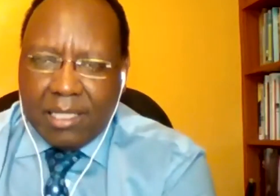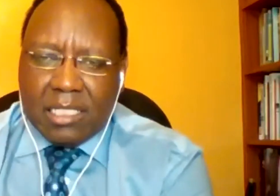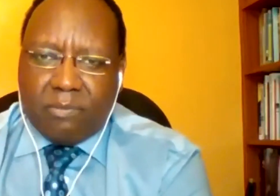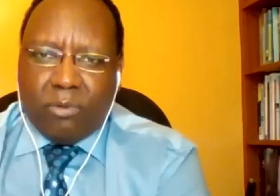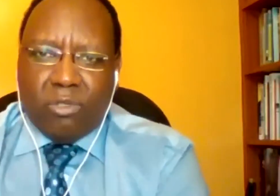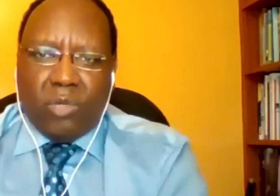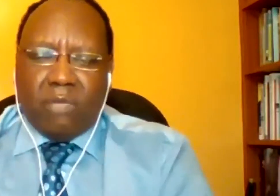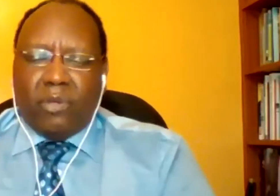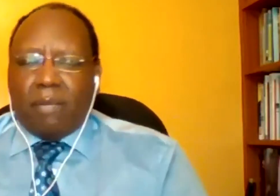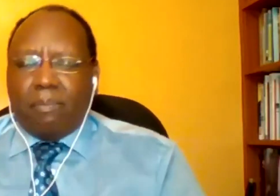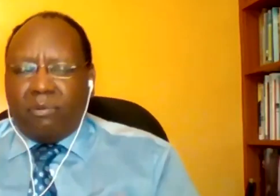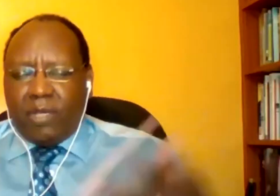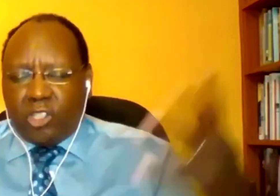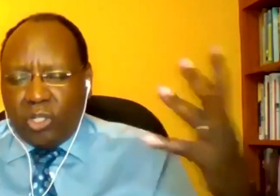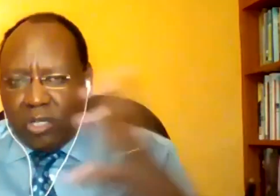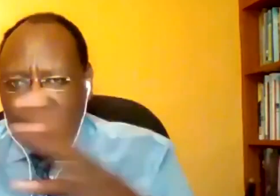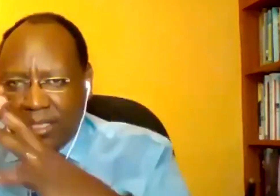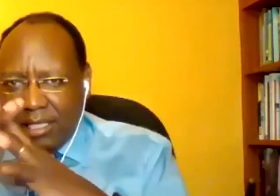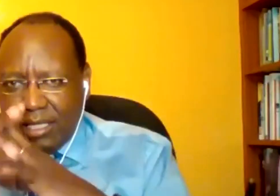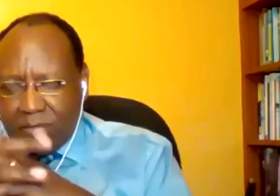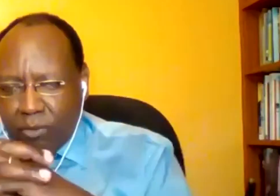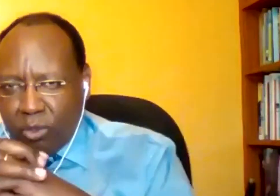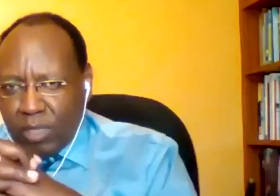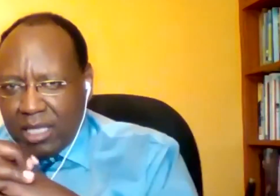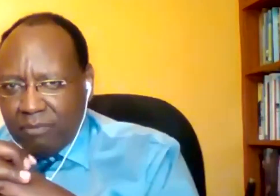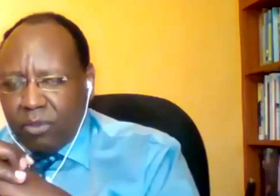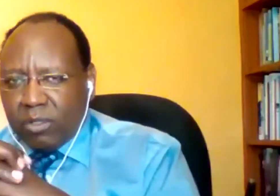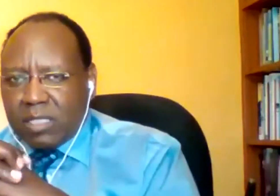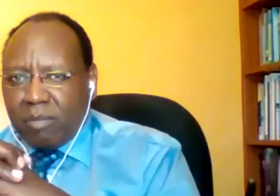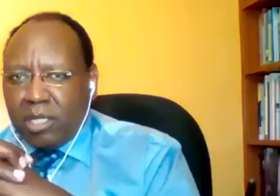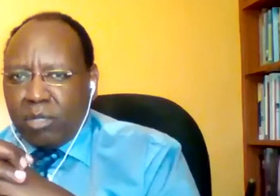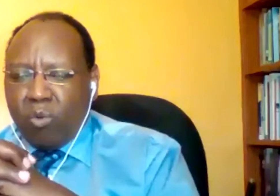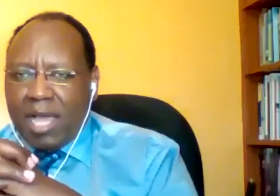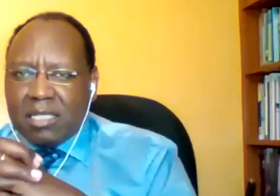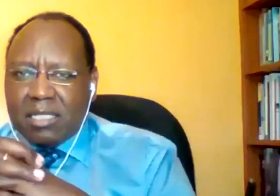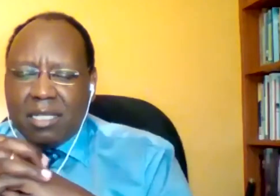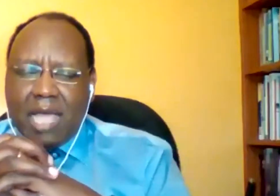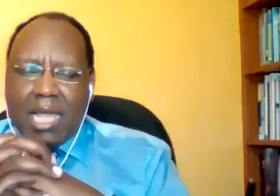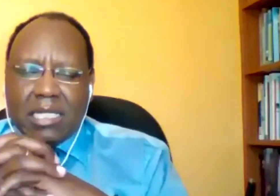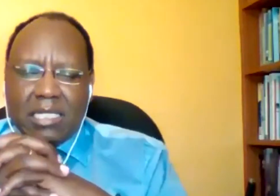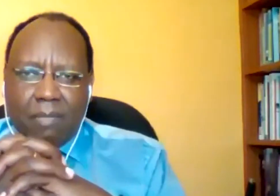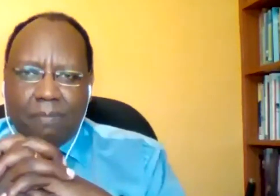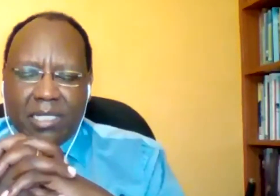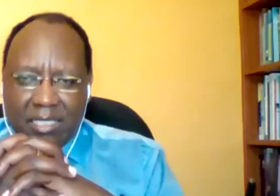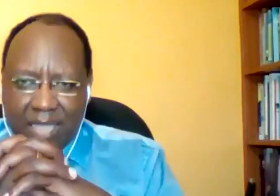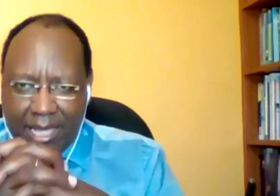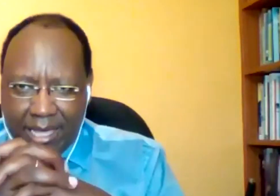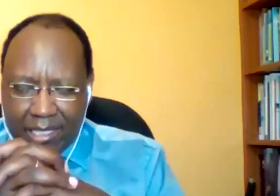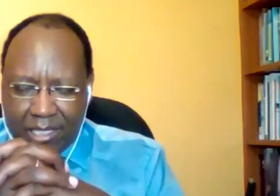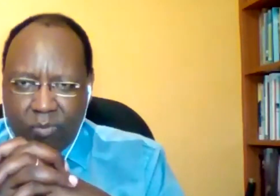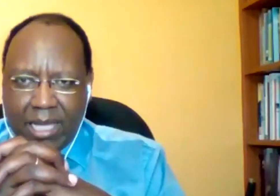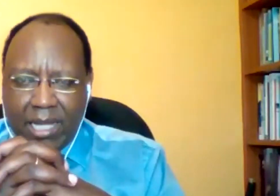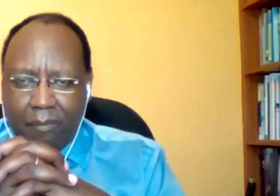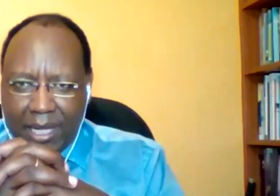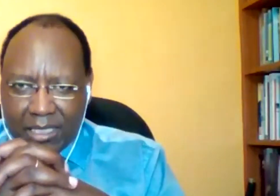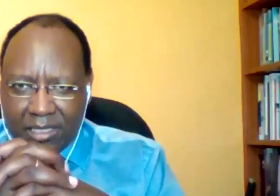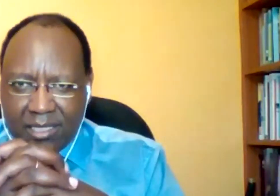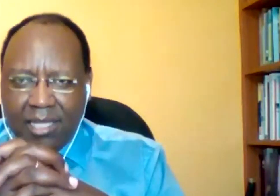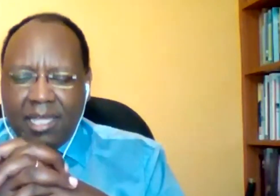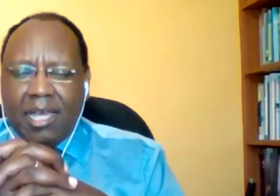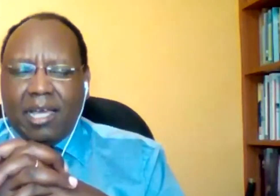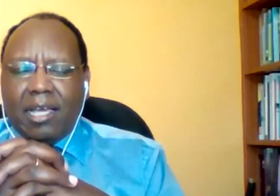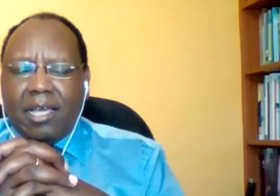crack the code. So I'm going to be giving you a number of tips, secrets, and practical solutions. So if you're